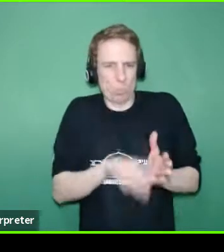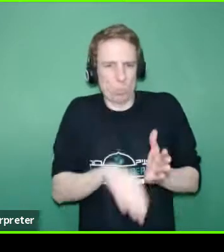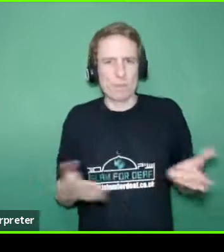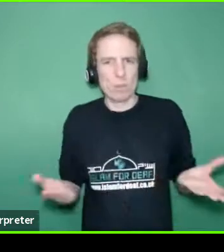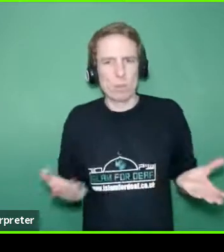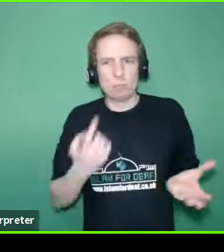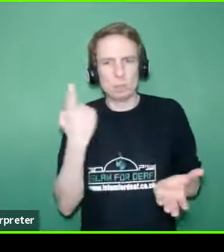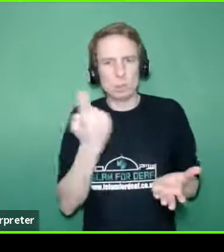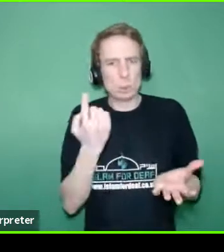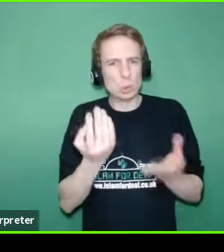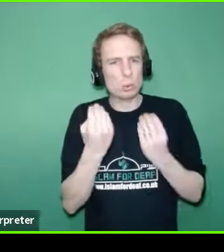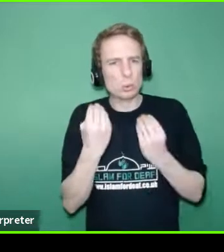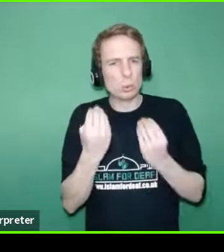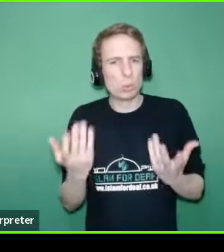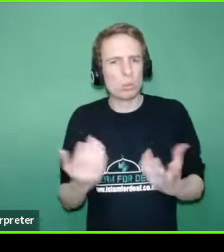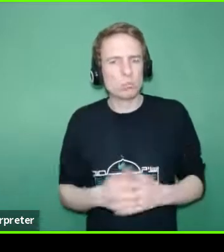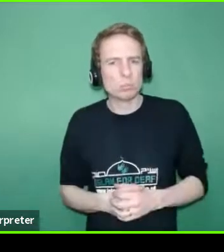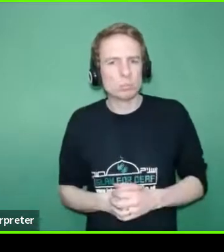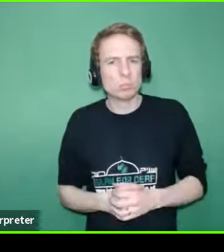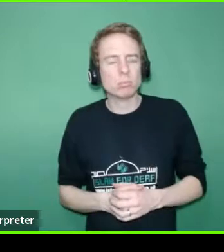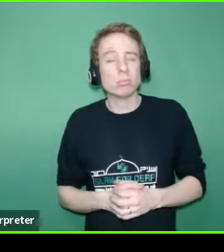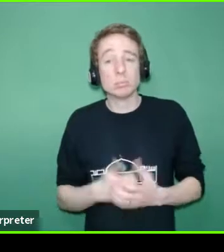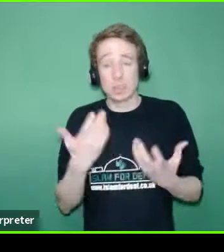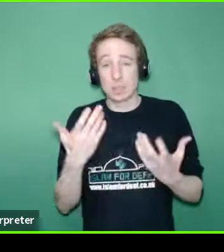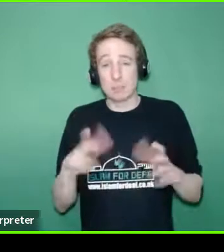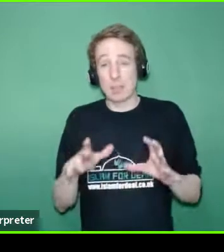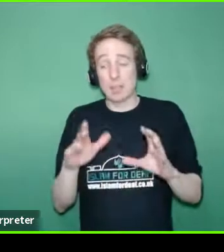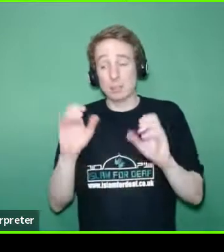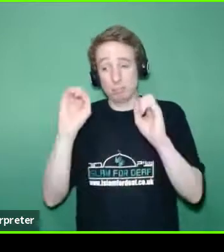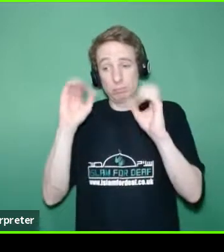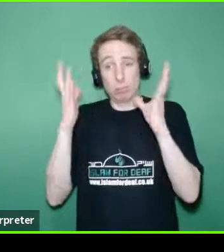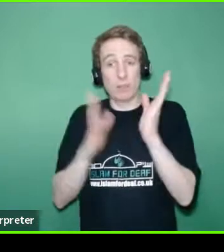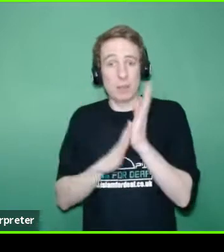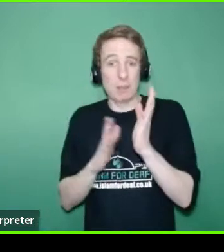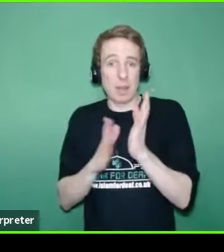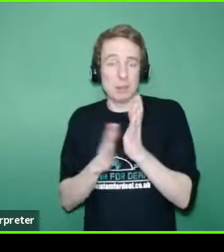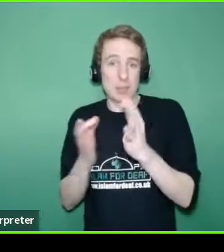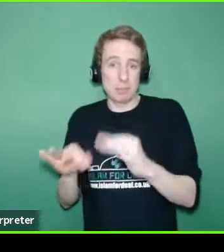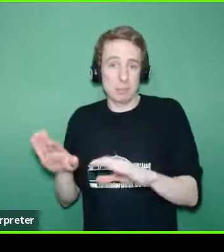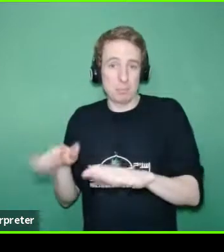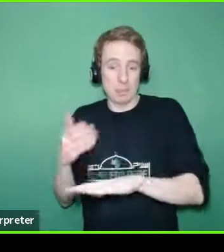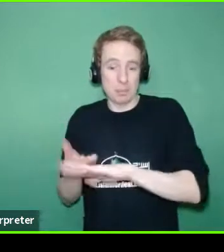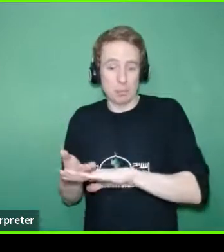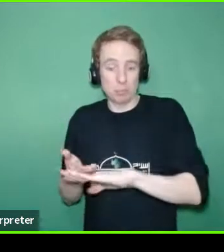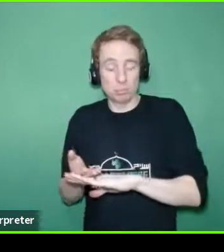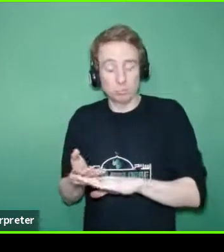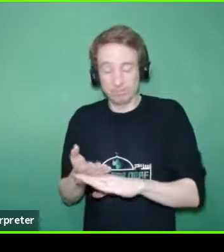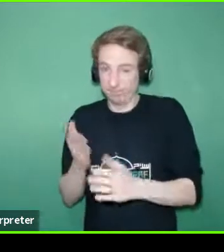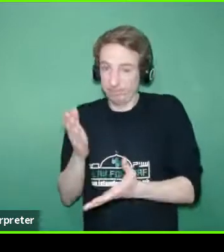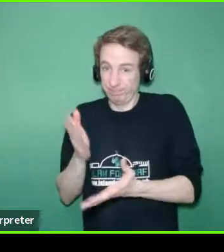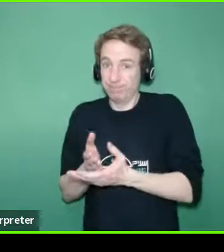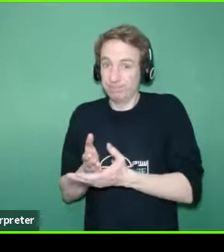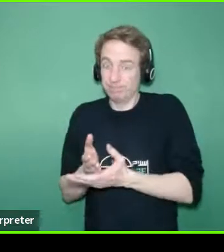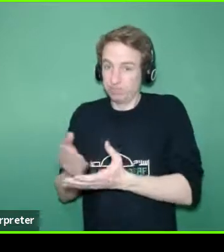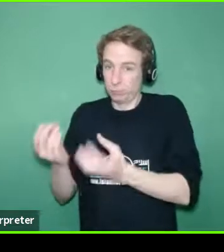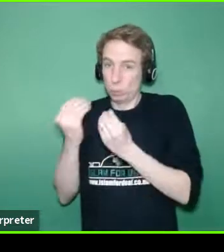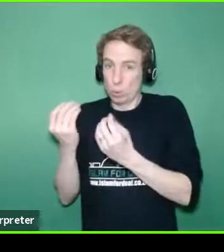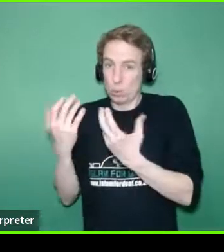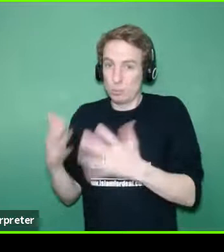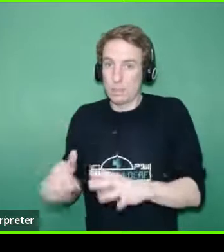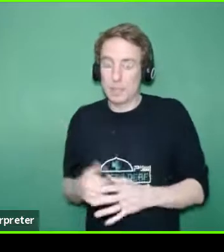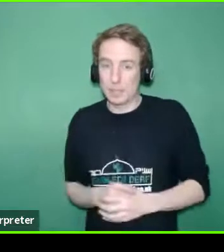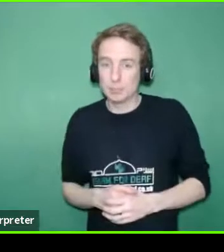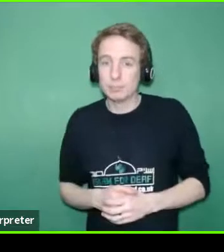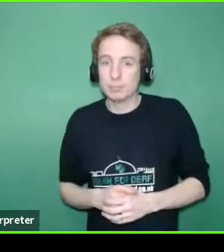this supplication? It was a prophet, peace and blessings be upon him, without any doubt. And when he taught us this